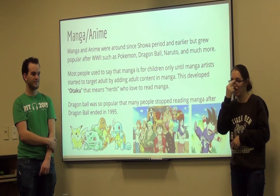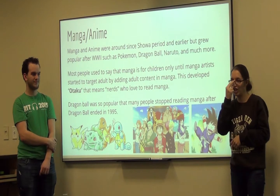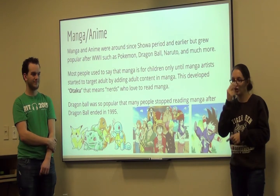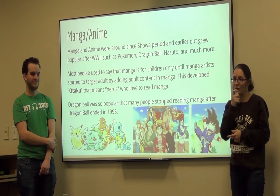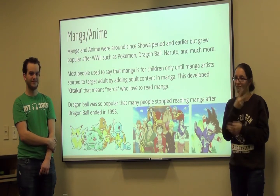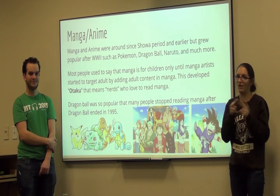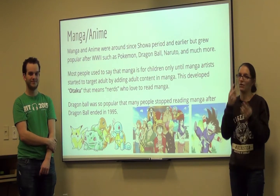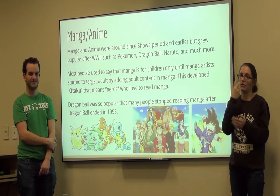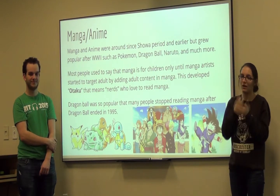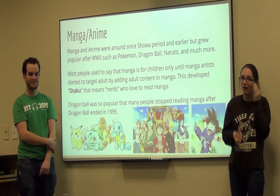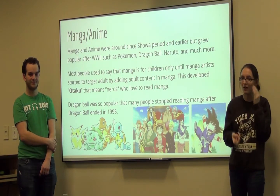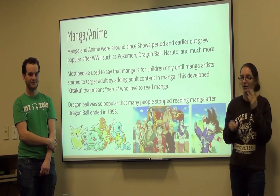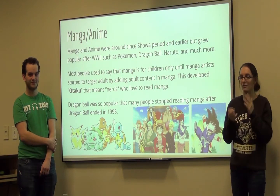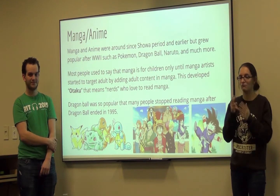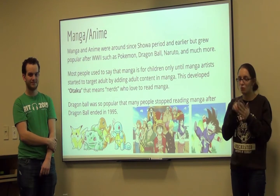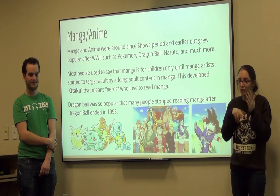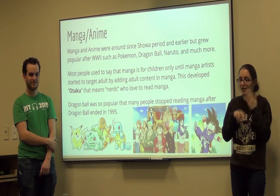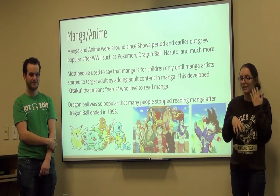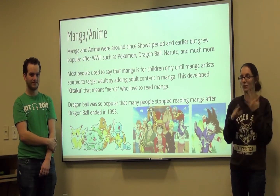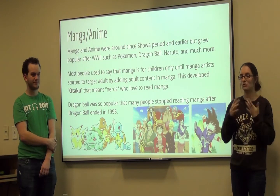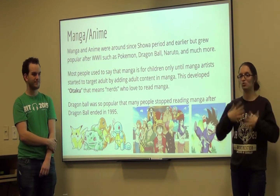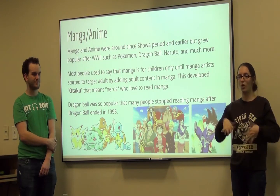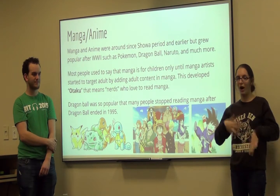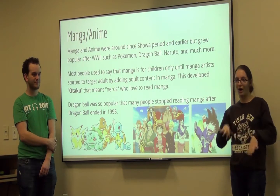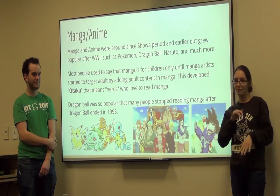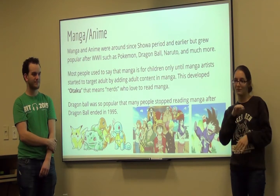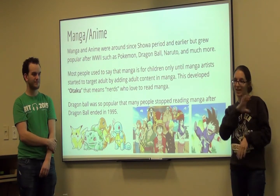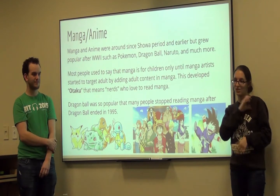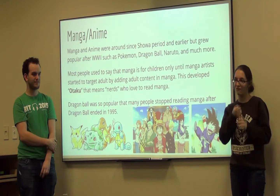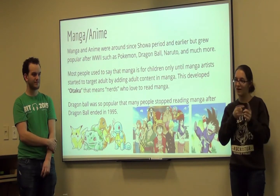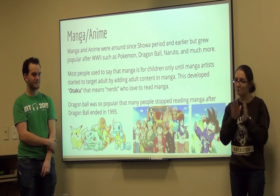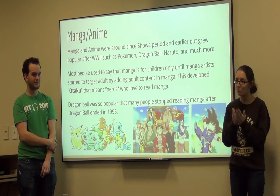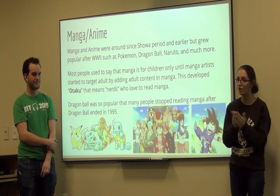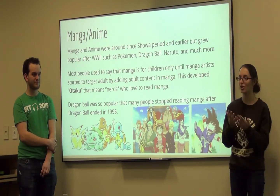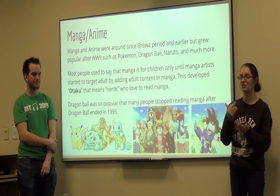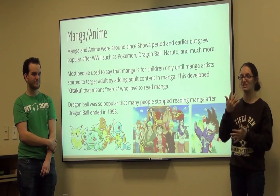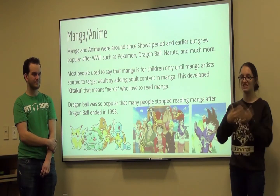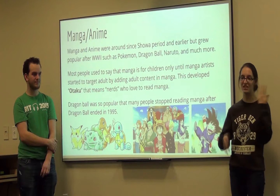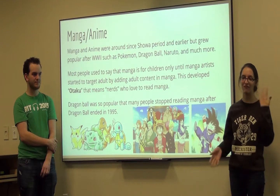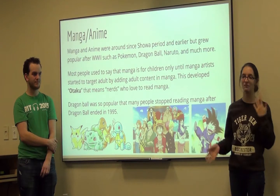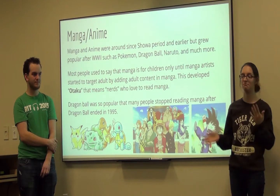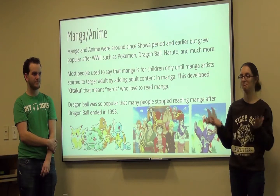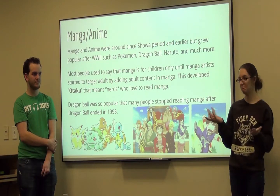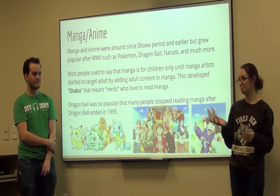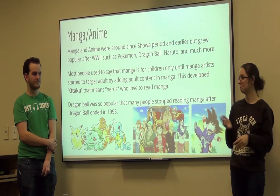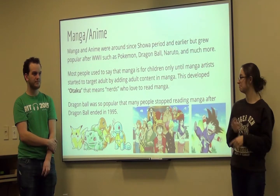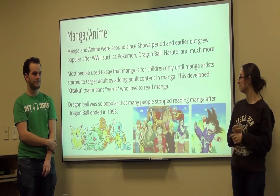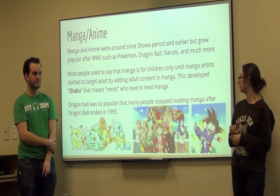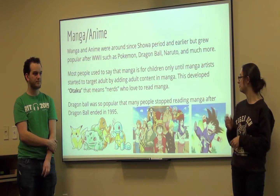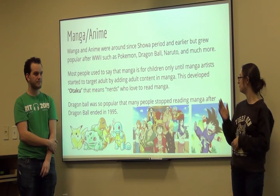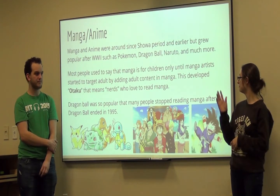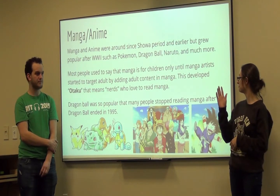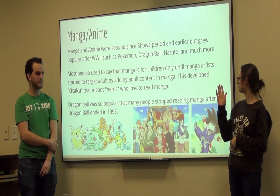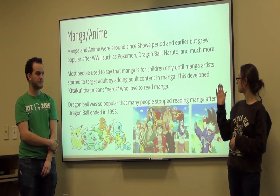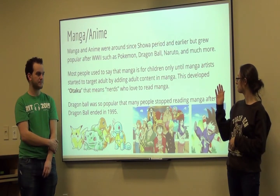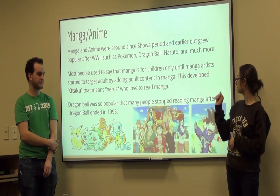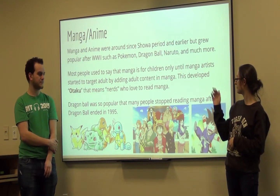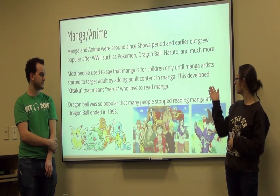who loves to read manga and is completely immersed by it. They dress like the characters from the books and they attempt